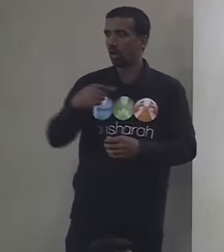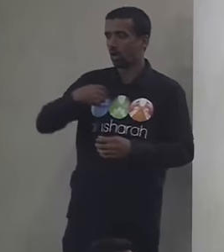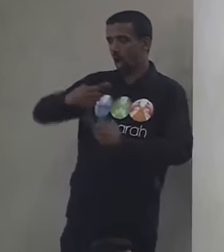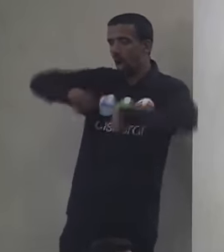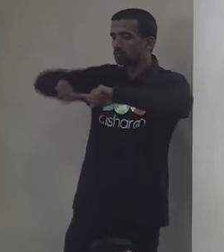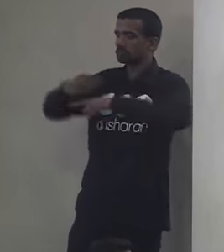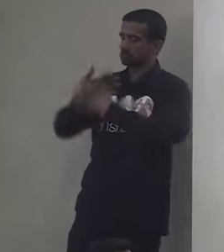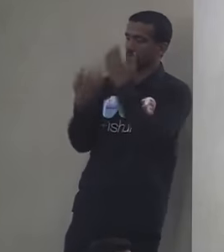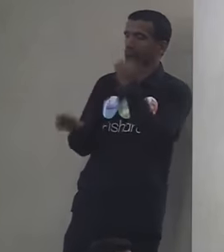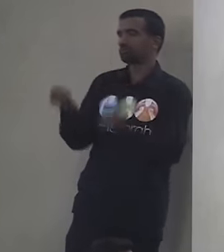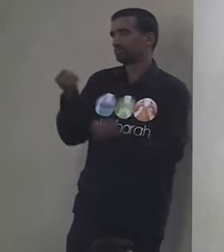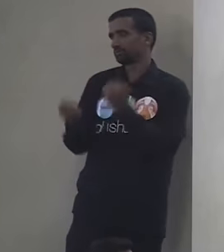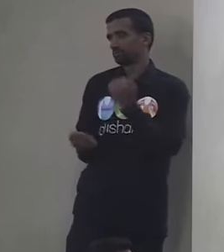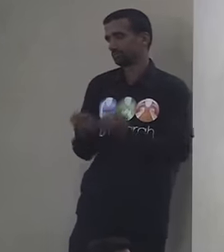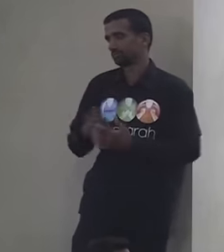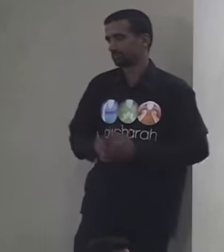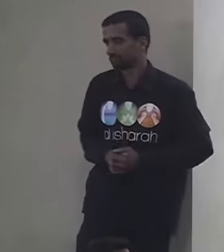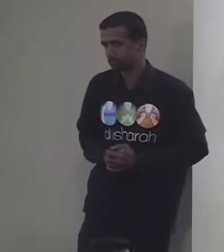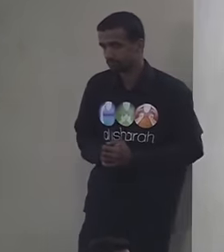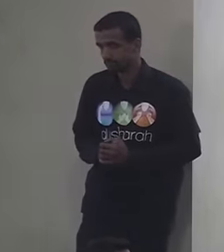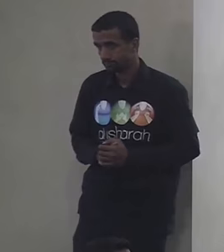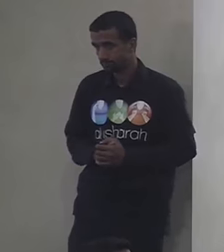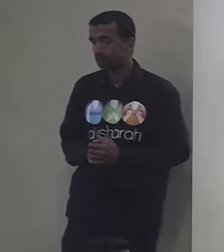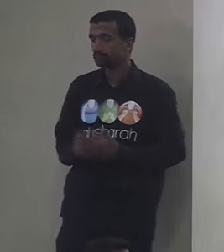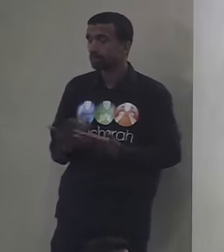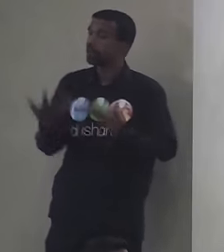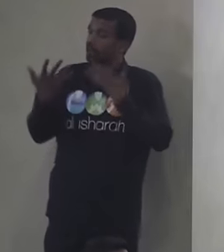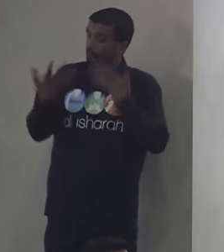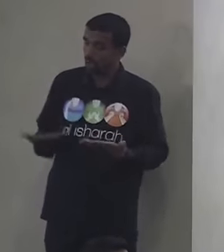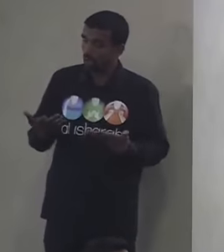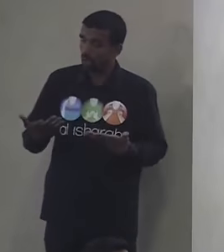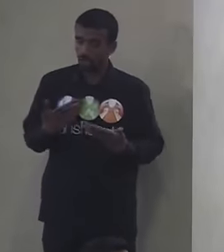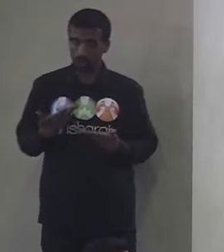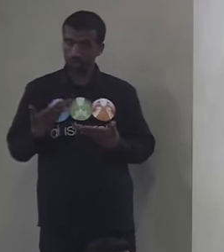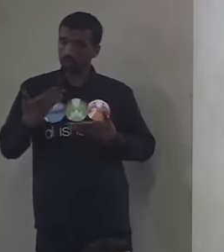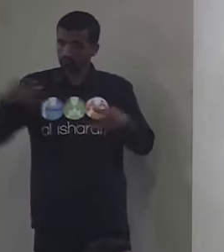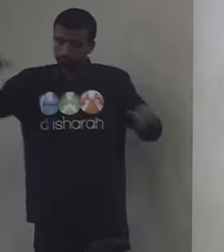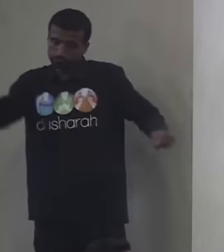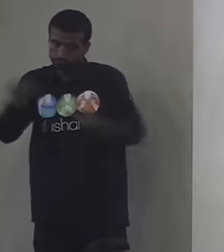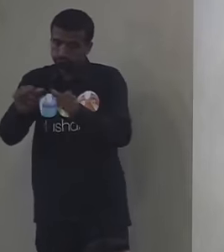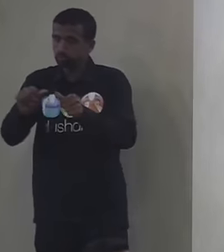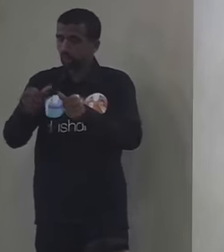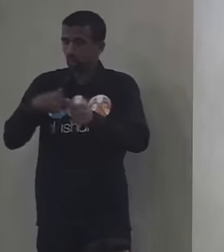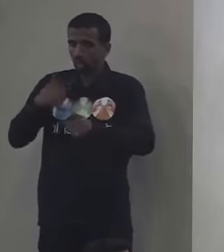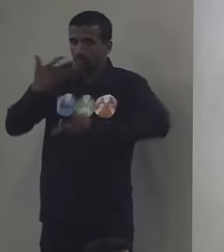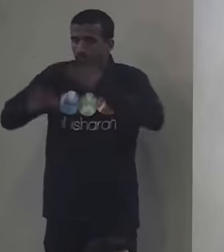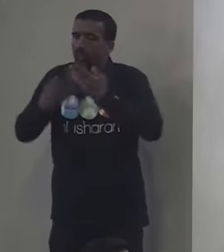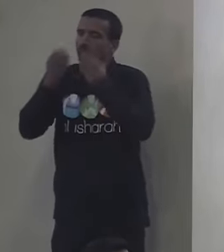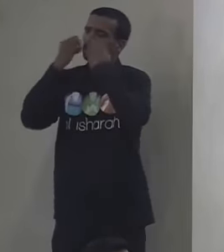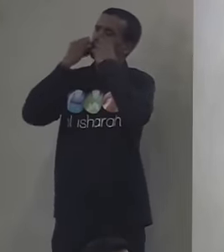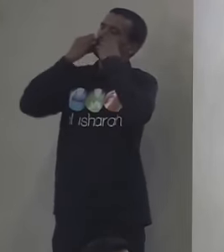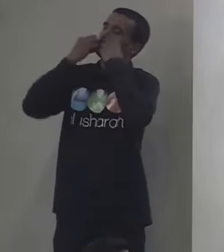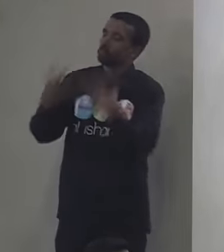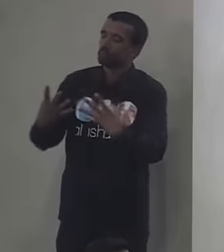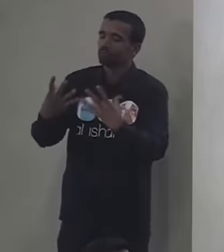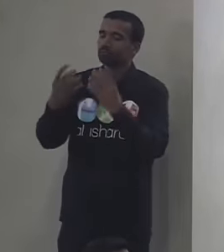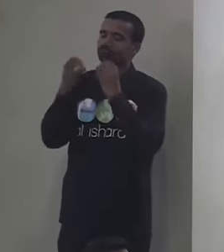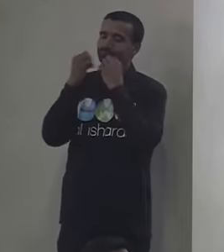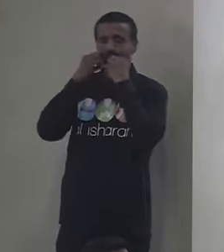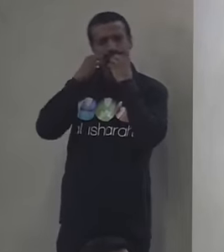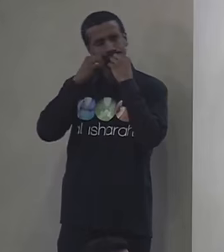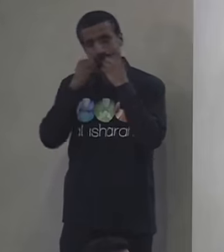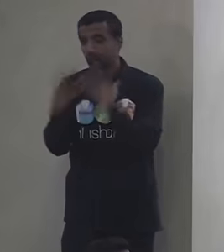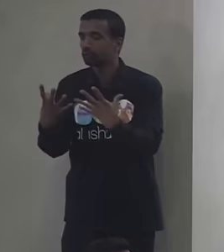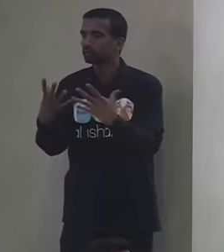the beautiful architecture and structure of this surah. 8 ayat. 8 ayat that form actually a